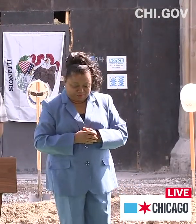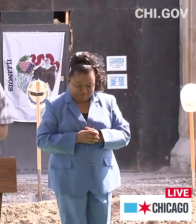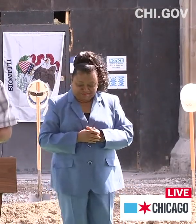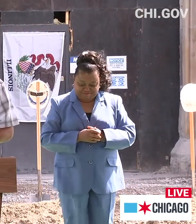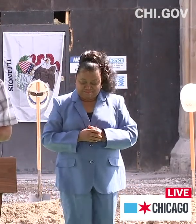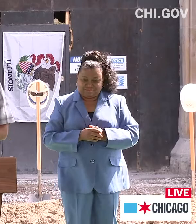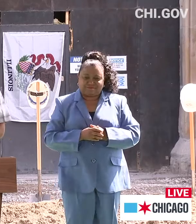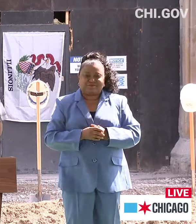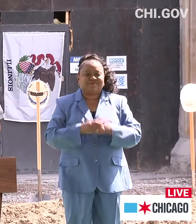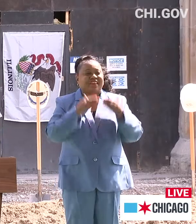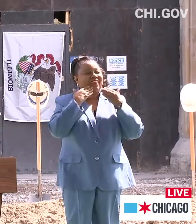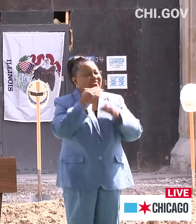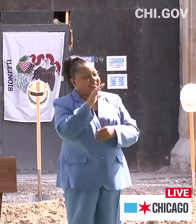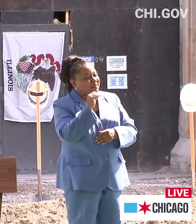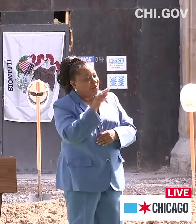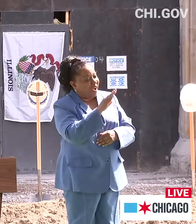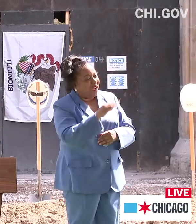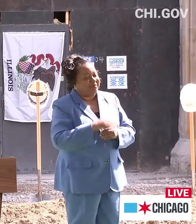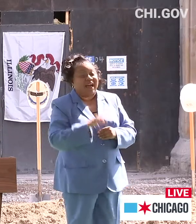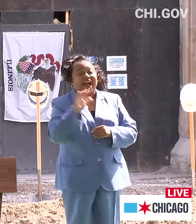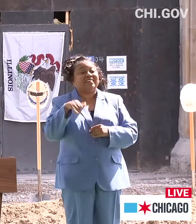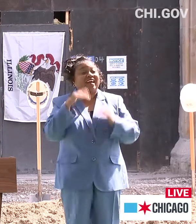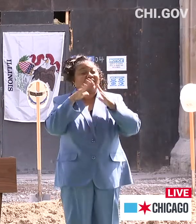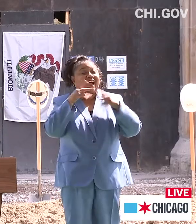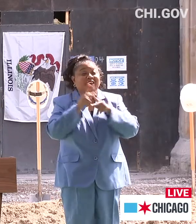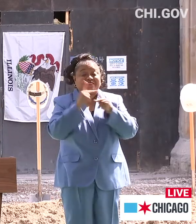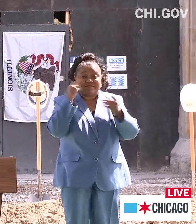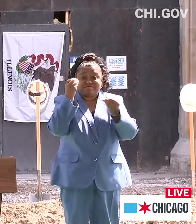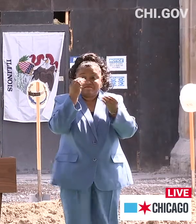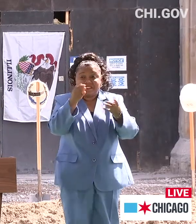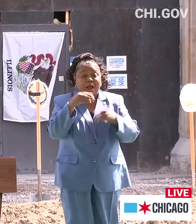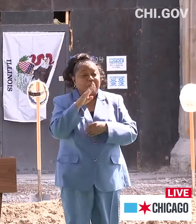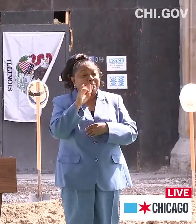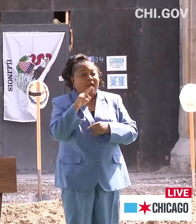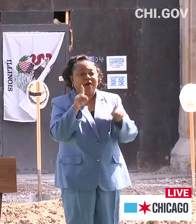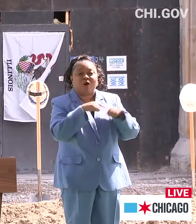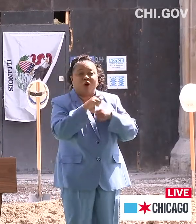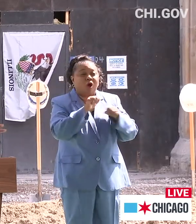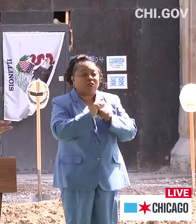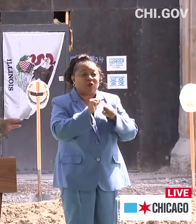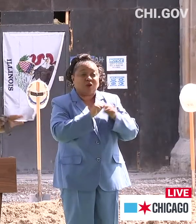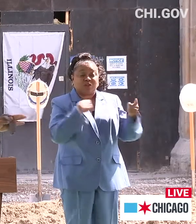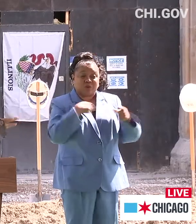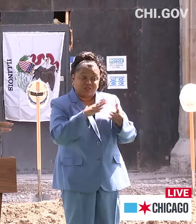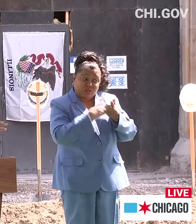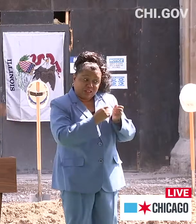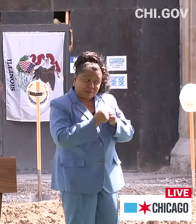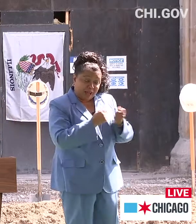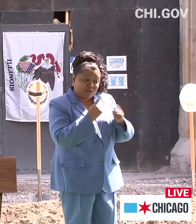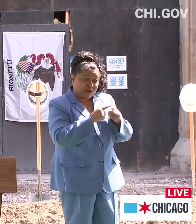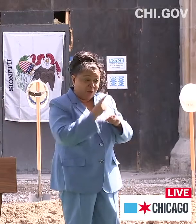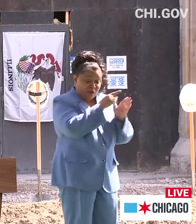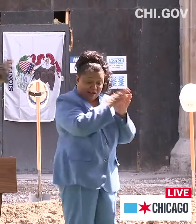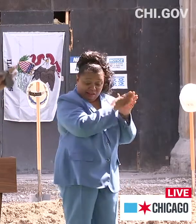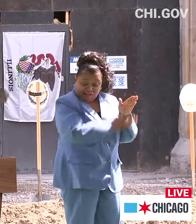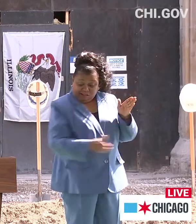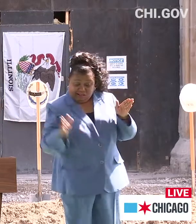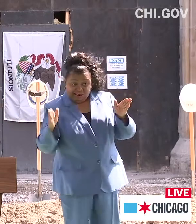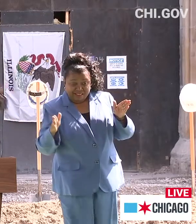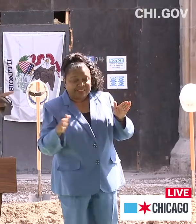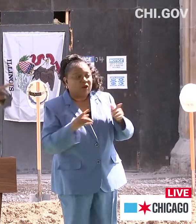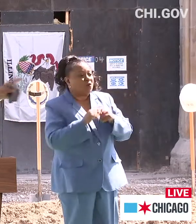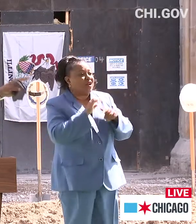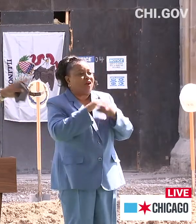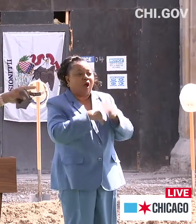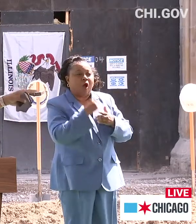All right, thanks, Bob. Another housekeeping note, Bob, all the work that we talked about from one end of the ward to the other